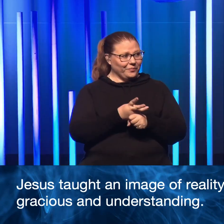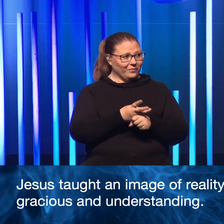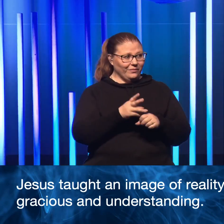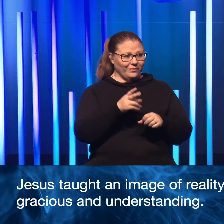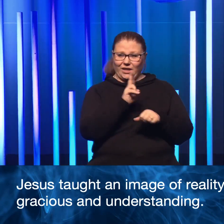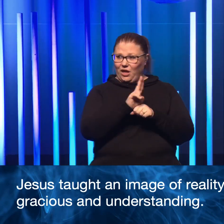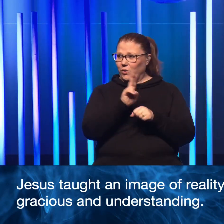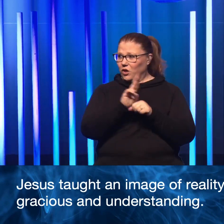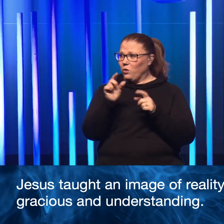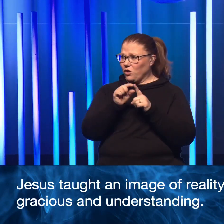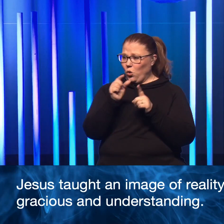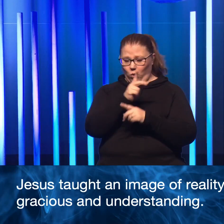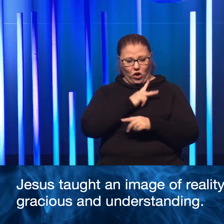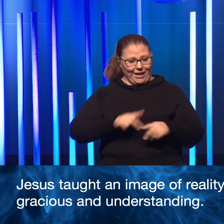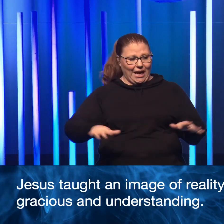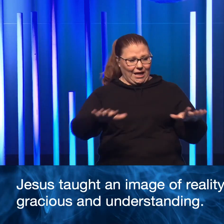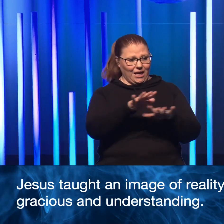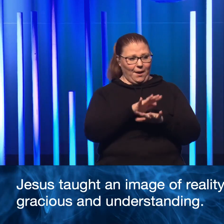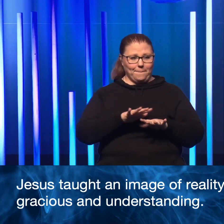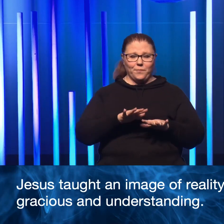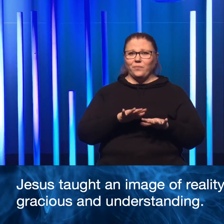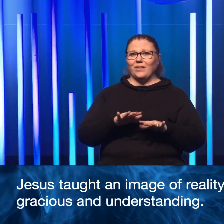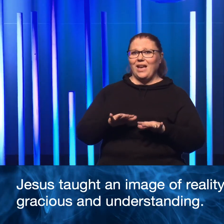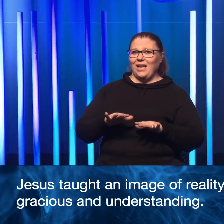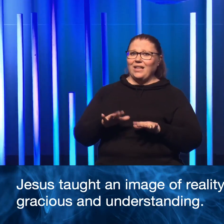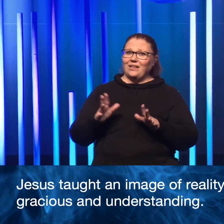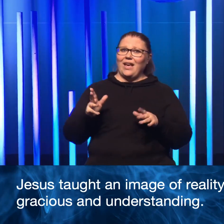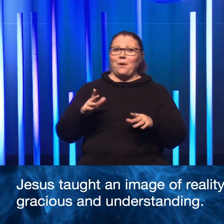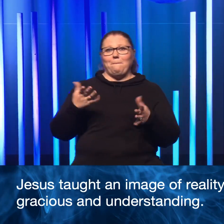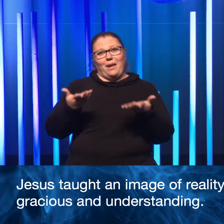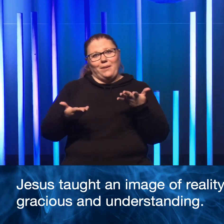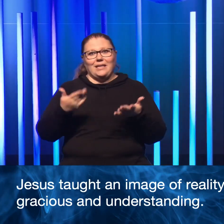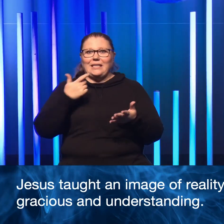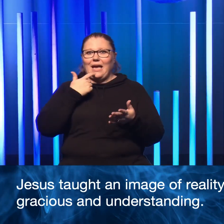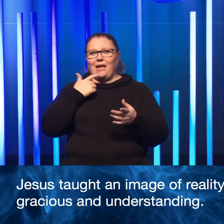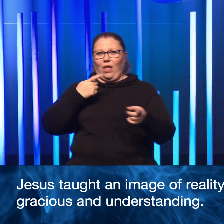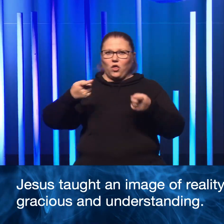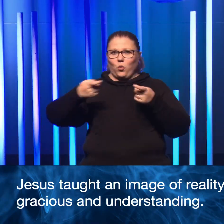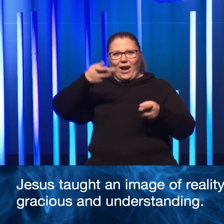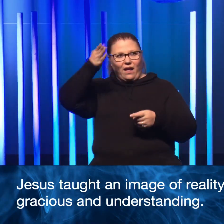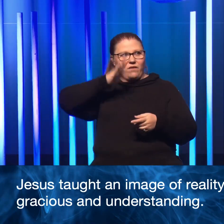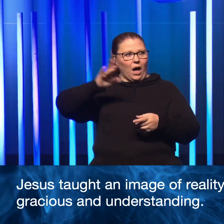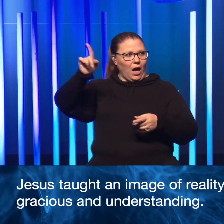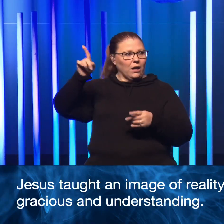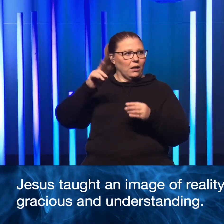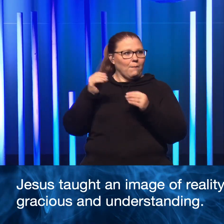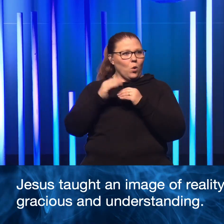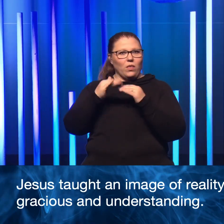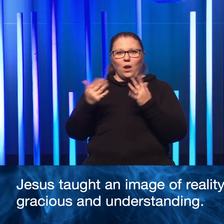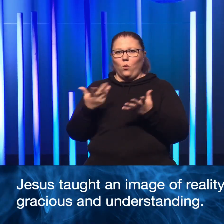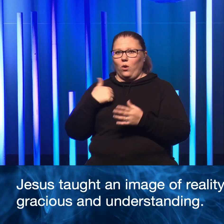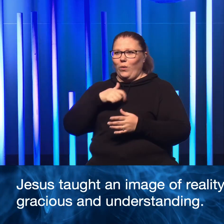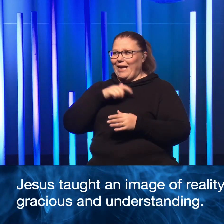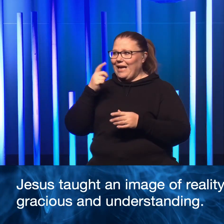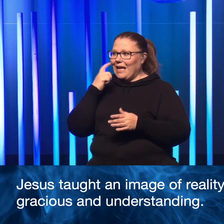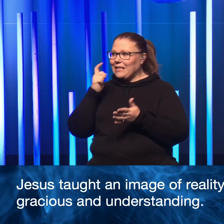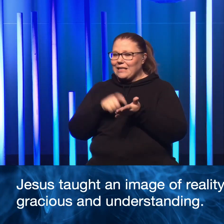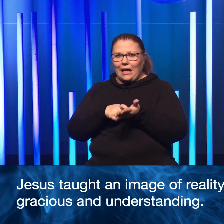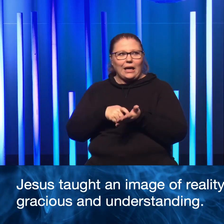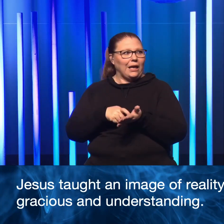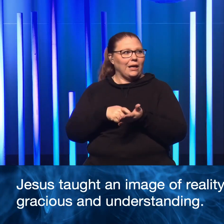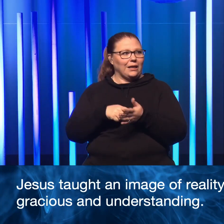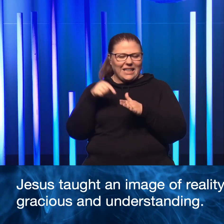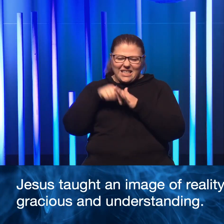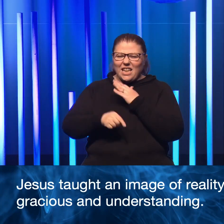use the word kingdom, and it's patriarchal, but we might say a realm or a reign of God that is beyond what we can see. It's deeper than that. And